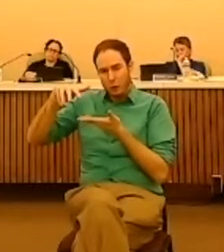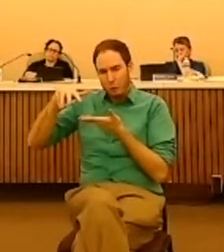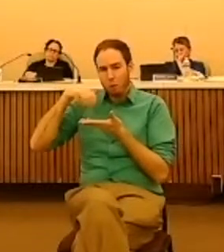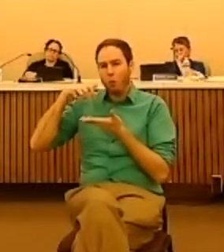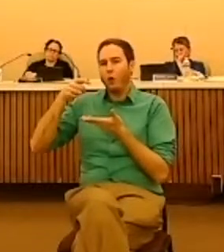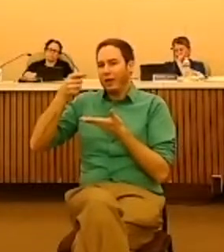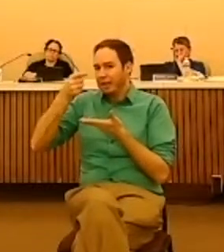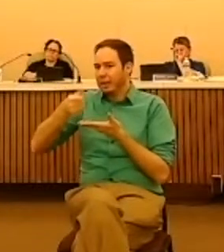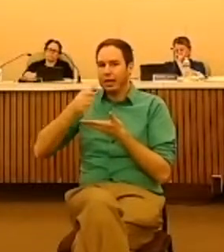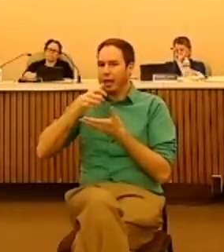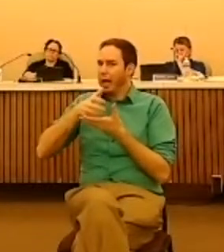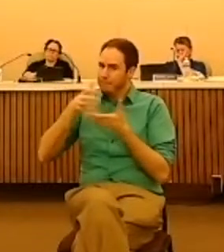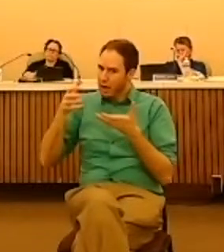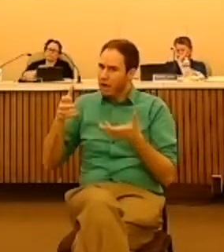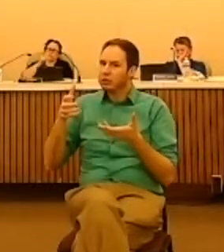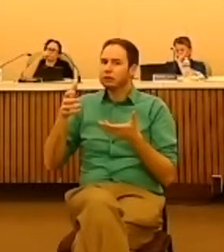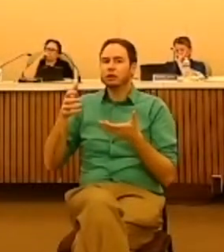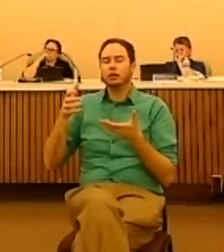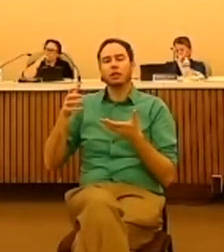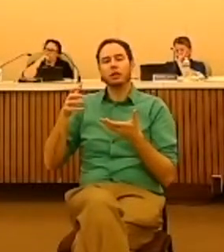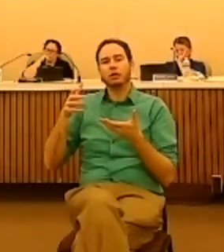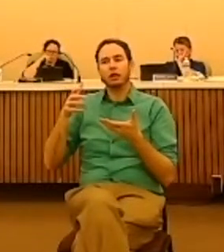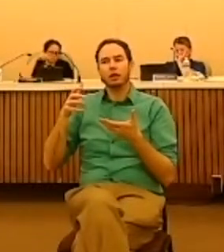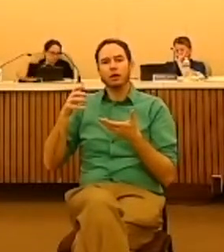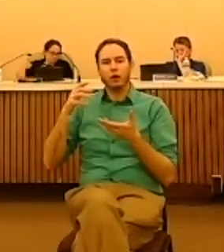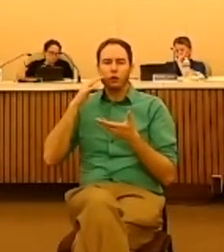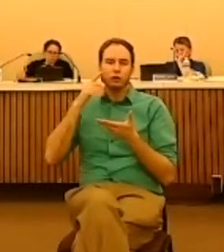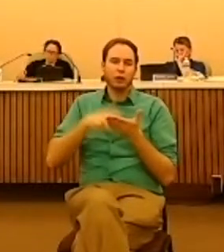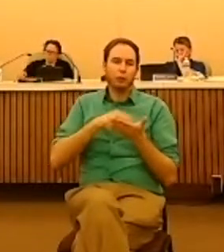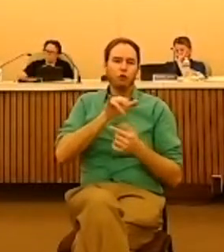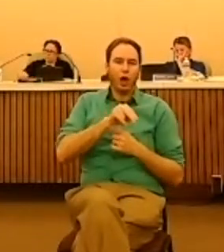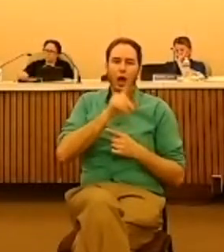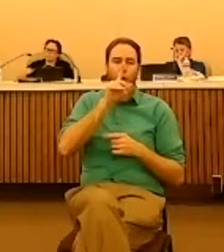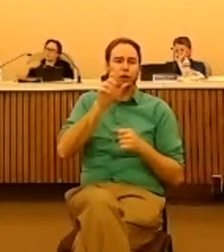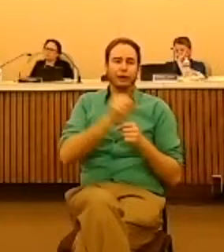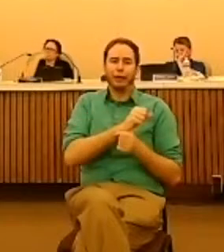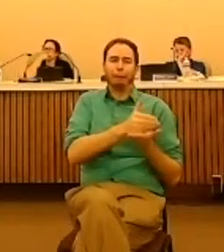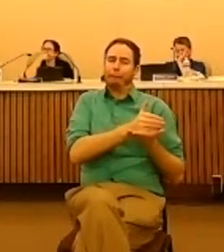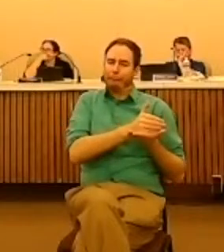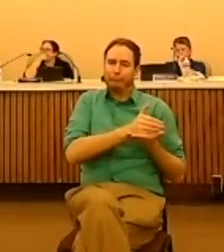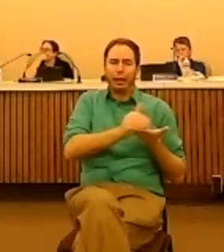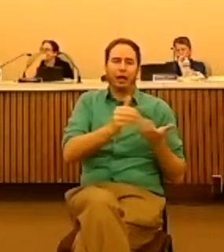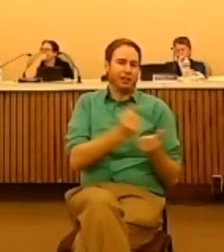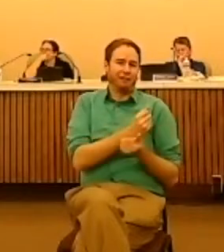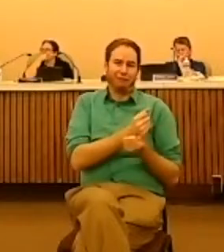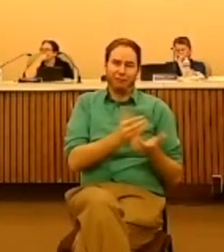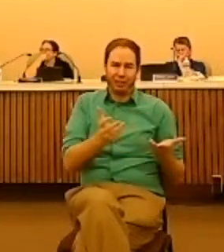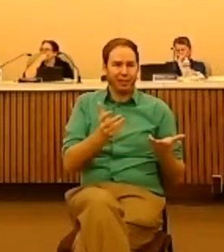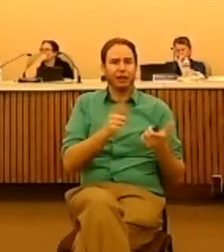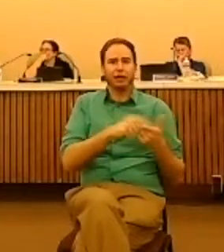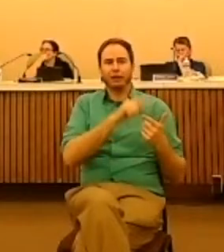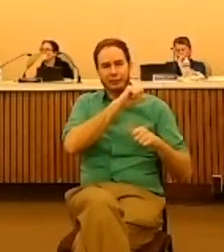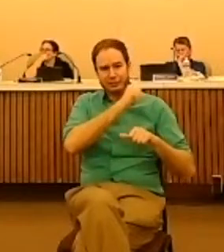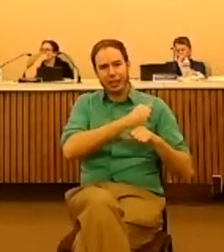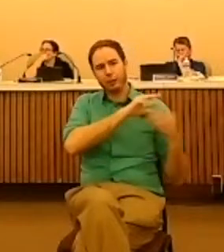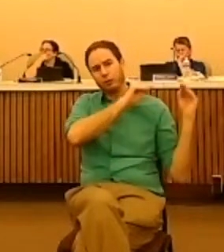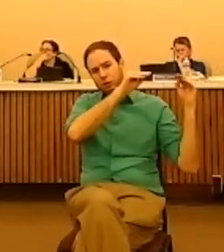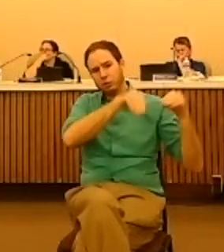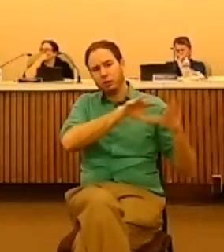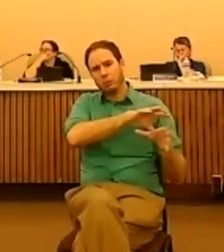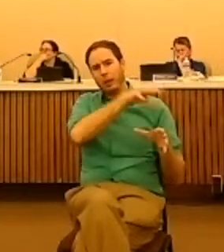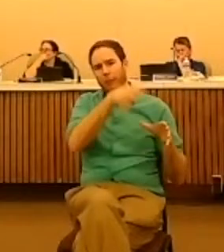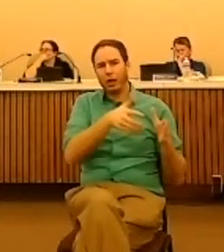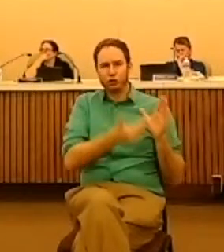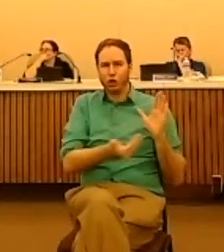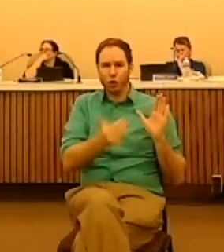you can, versus sometimes like a Ryan Holmes will come in and they move everything and they put it in a big pile, then they start over, and